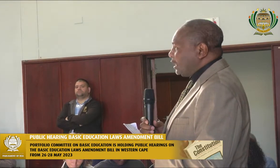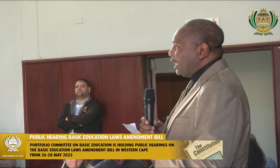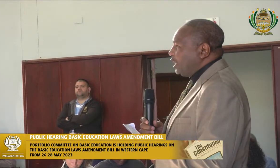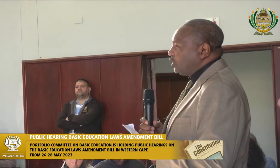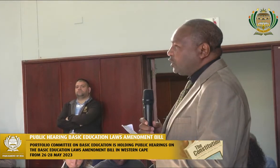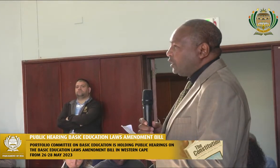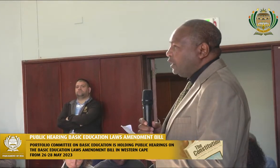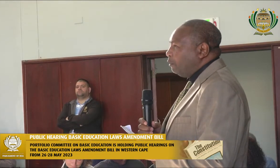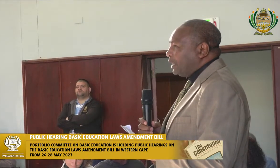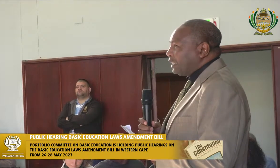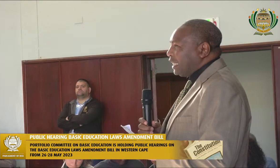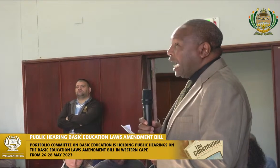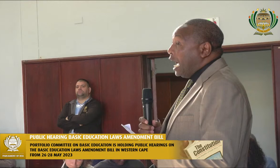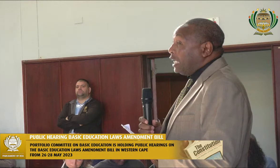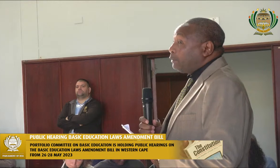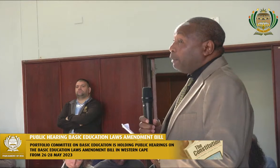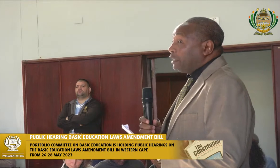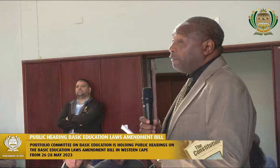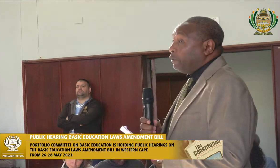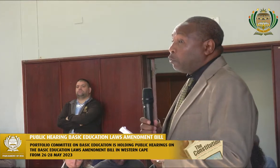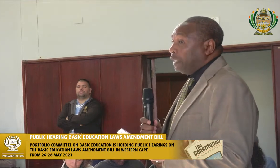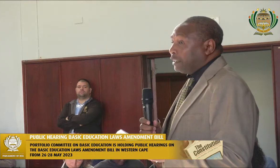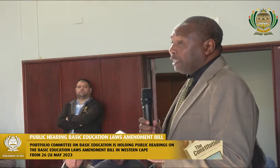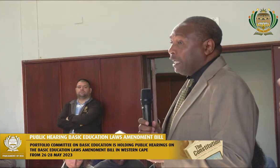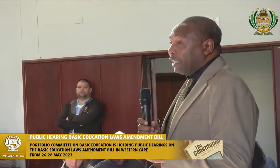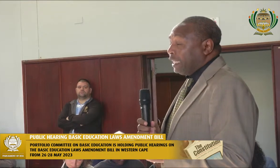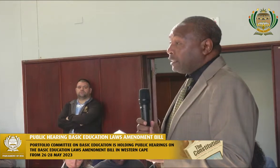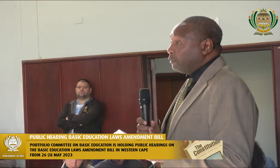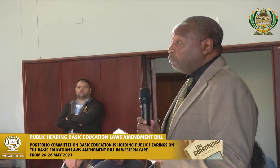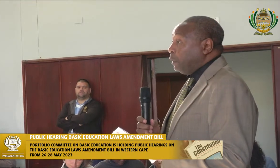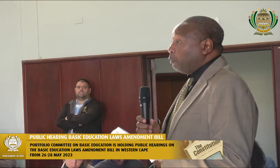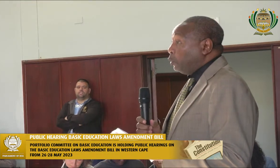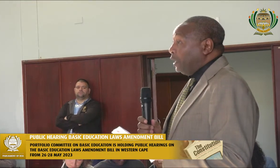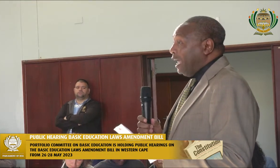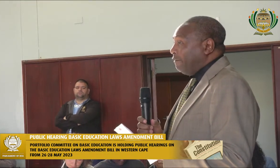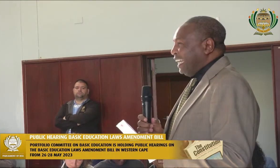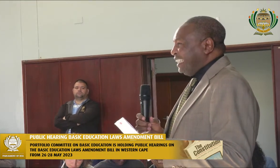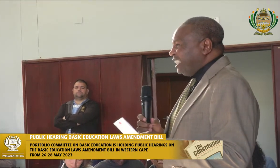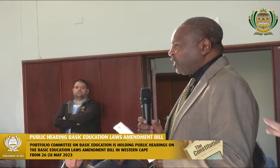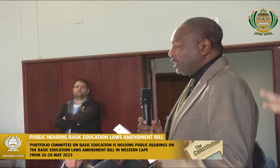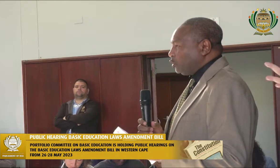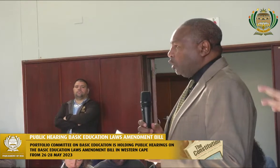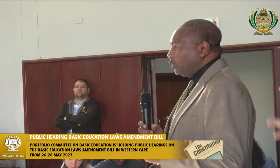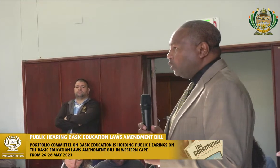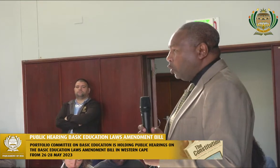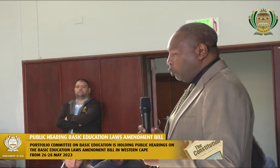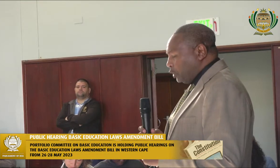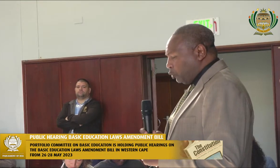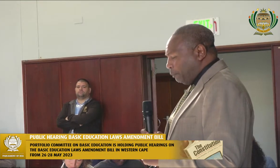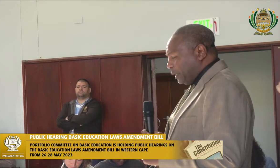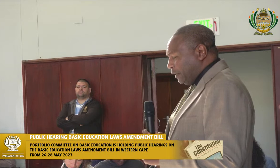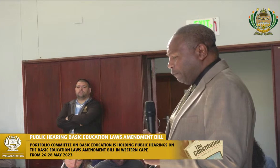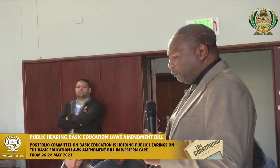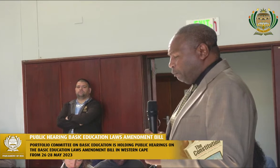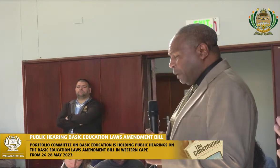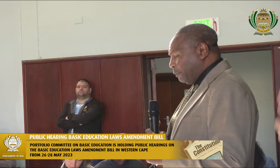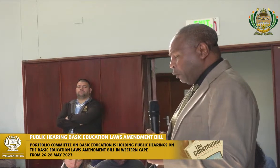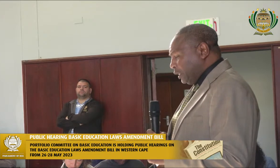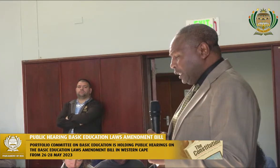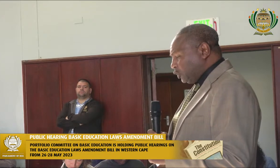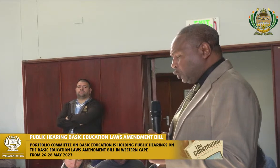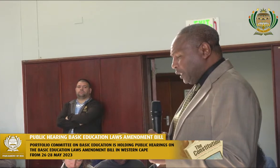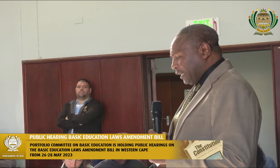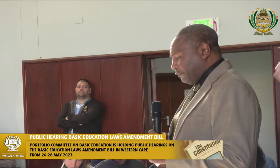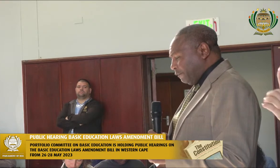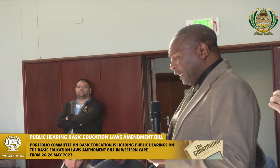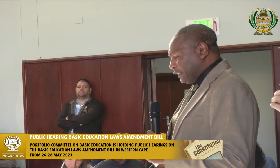clauses are challenged, but there are specific ones that people have an interest on, which we believe maybe